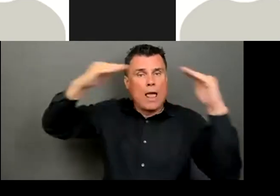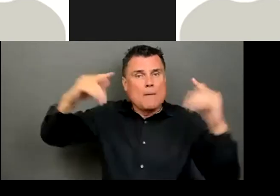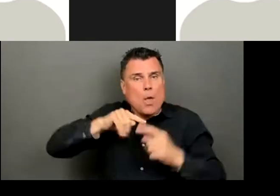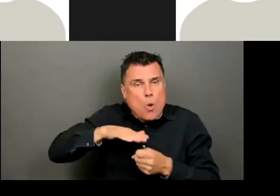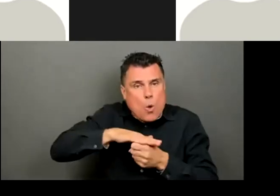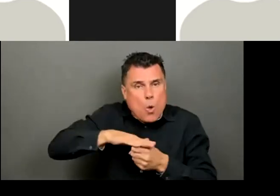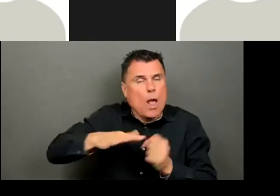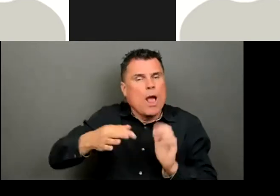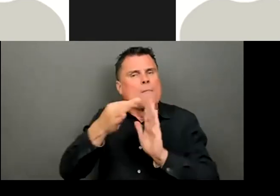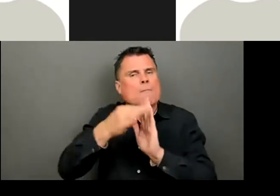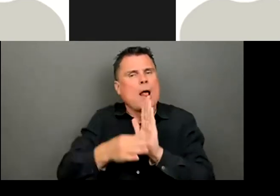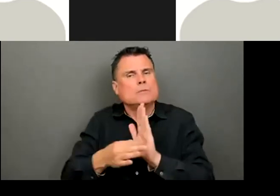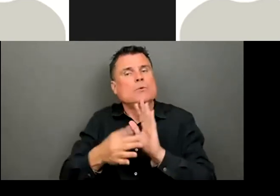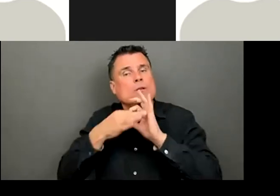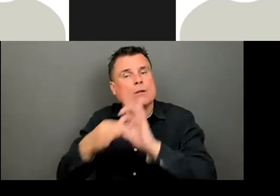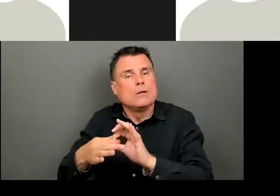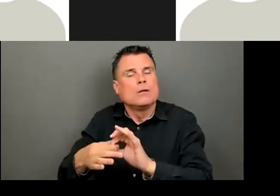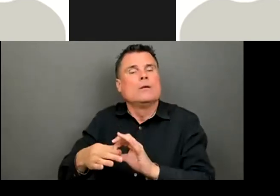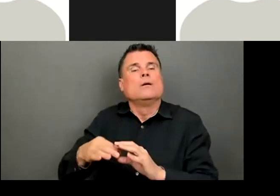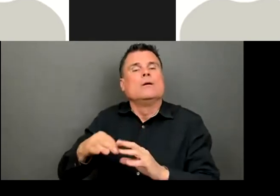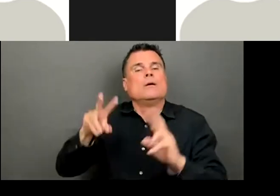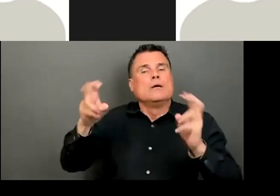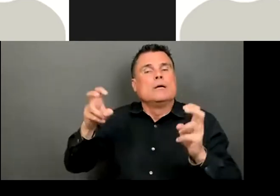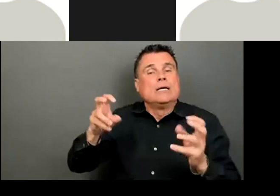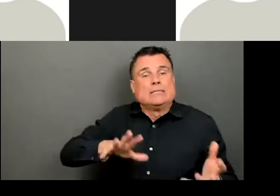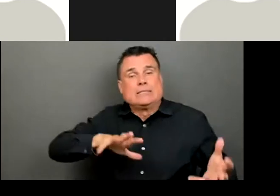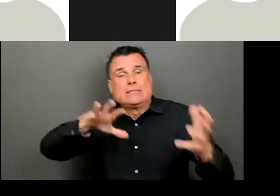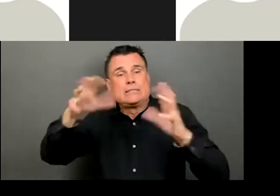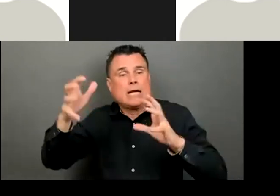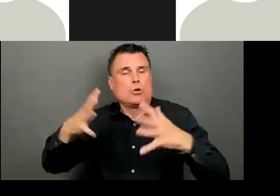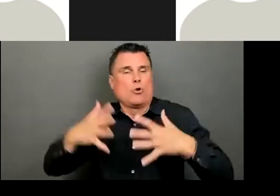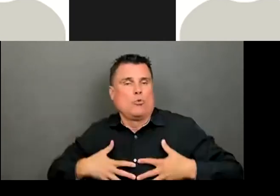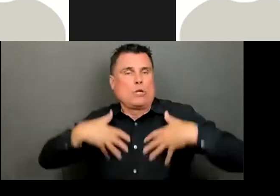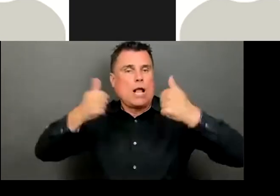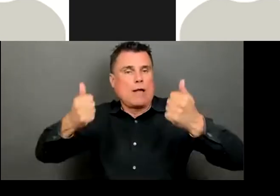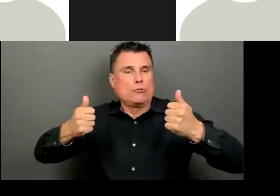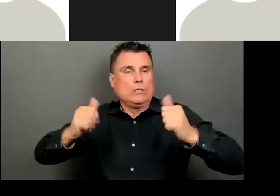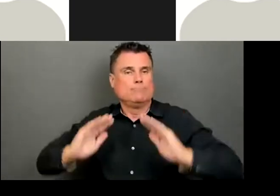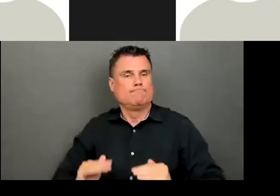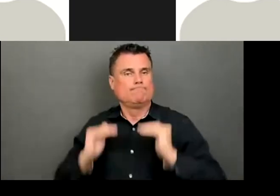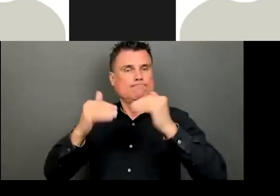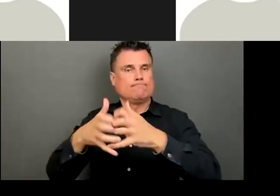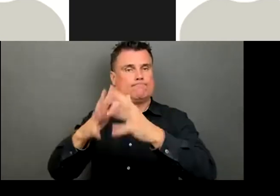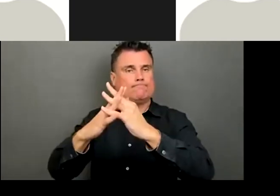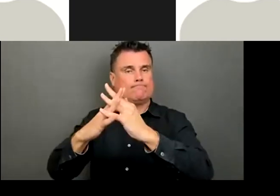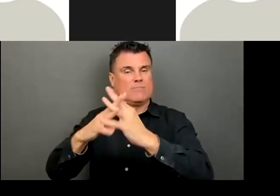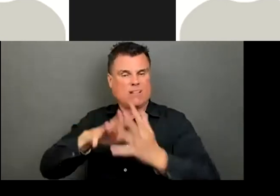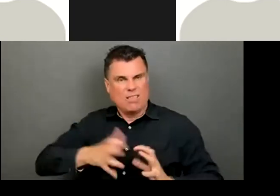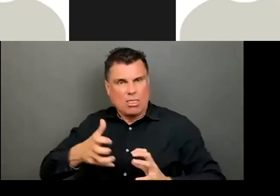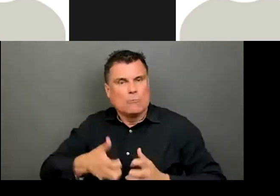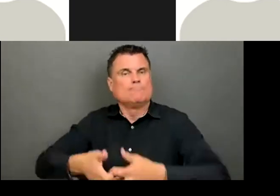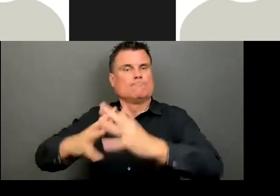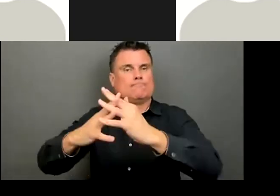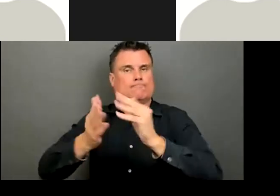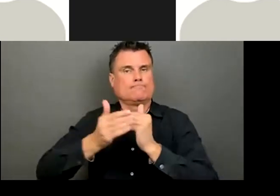that technologies for disability inclusive early warning and preparedness can be realistically implemented